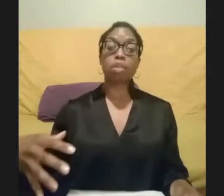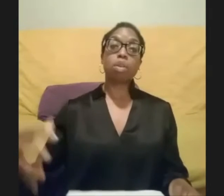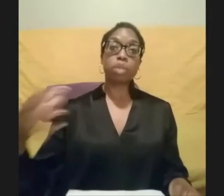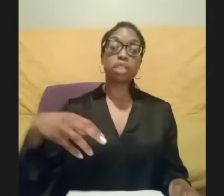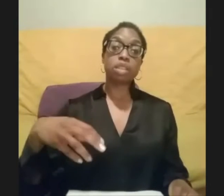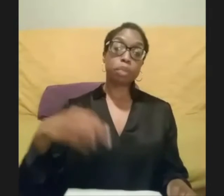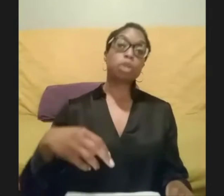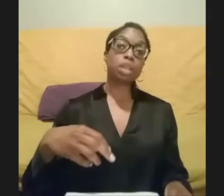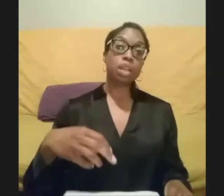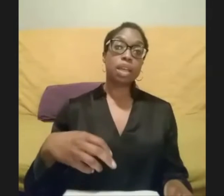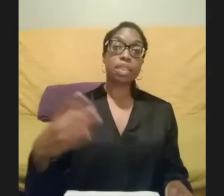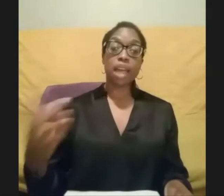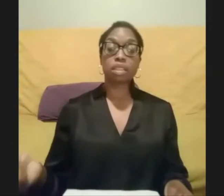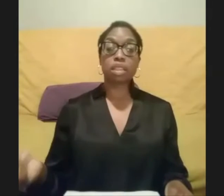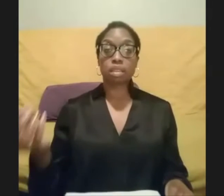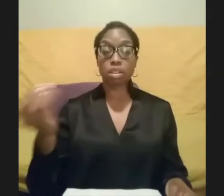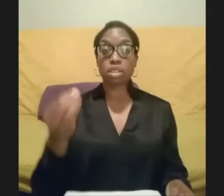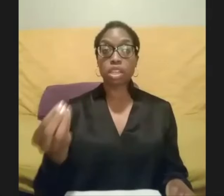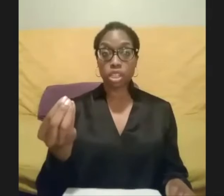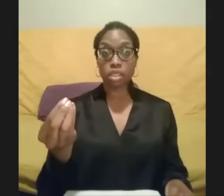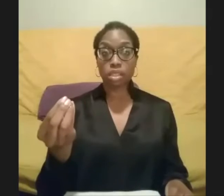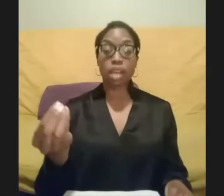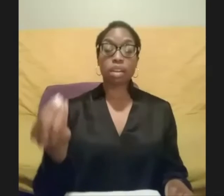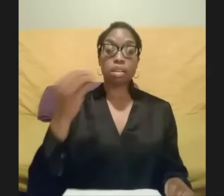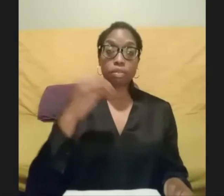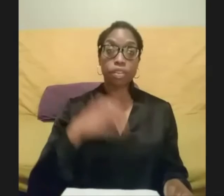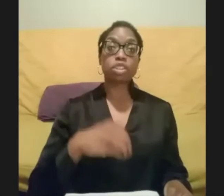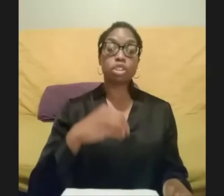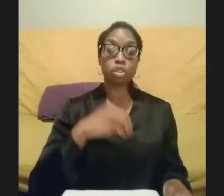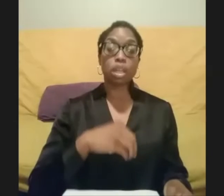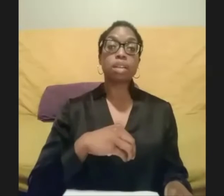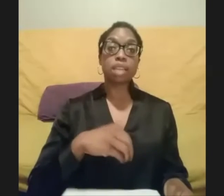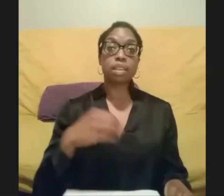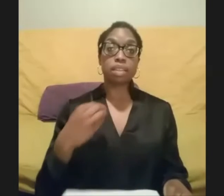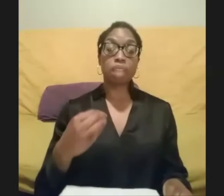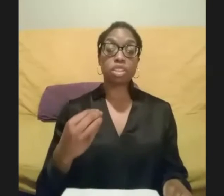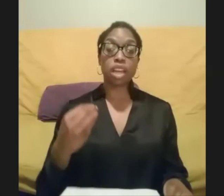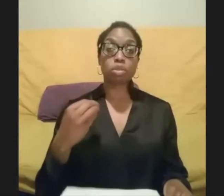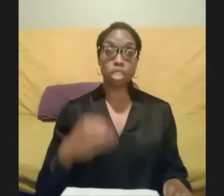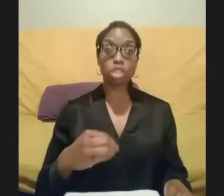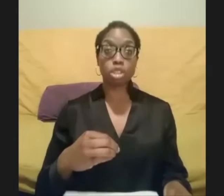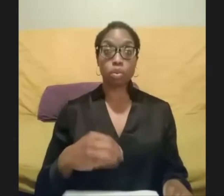or nicotine burden. And that's the carcinogens that can affect your lungs and can damage the actual tissue and put you